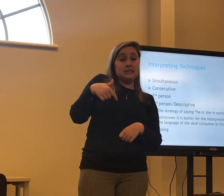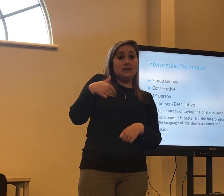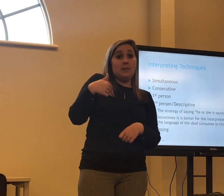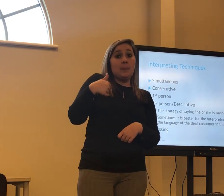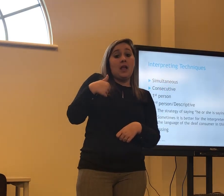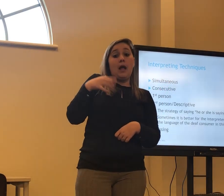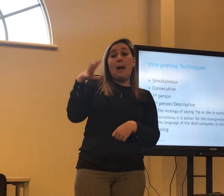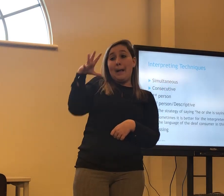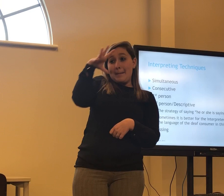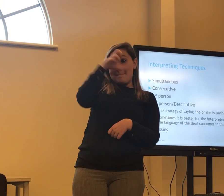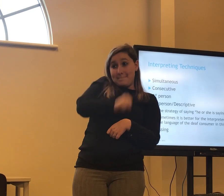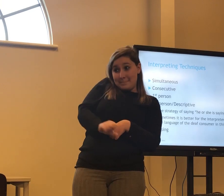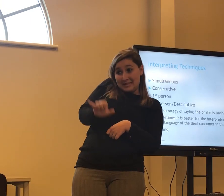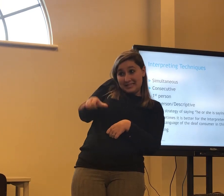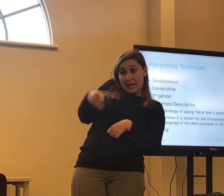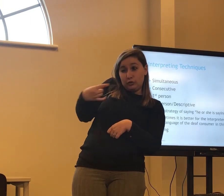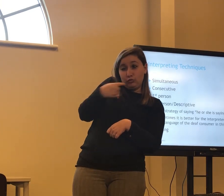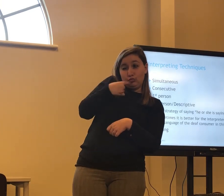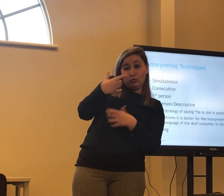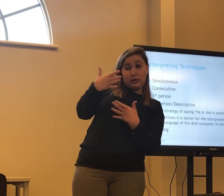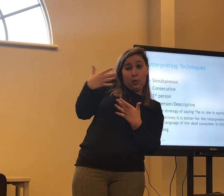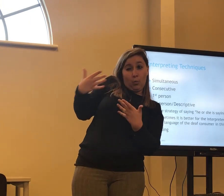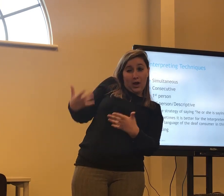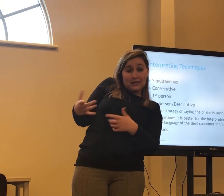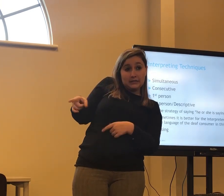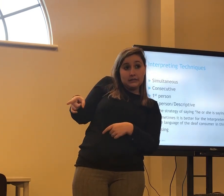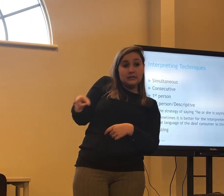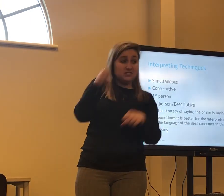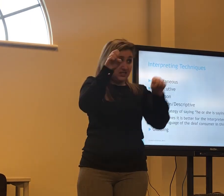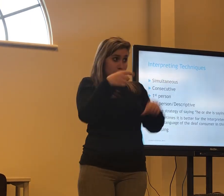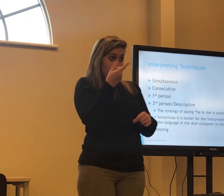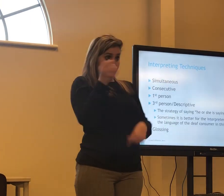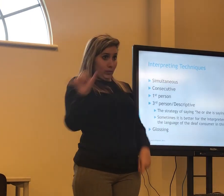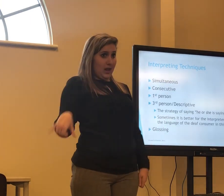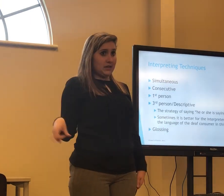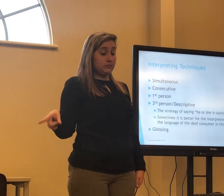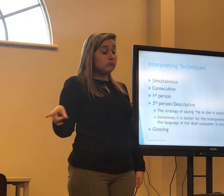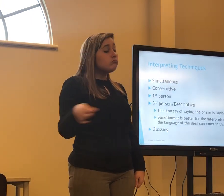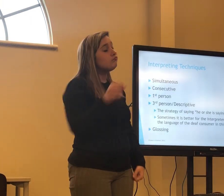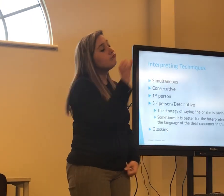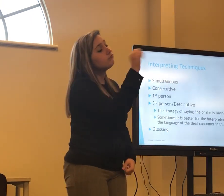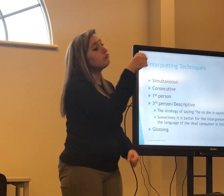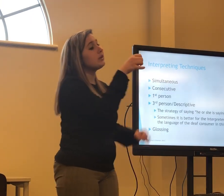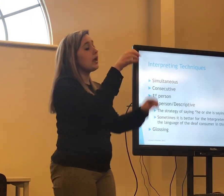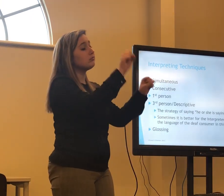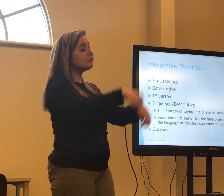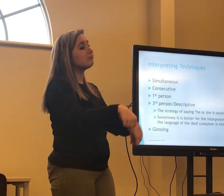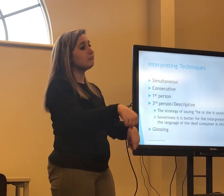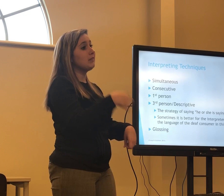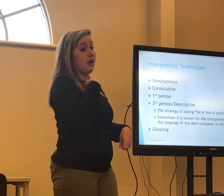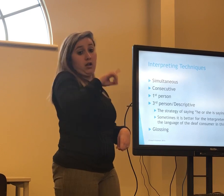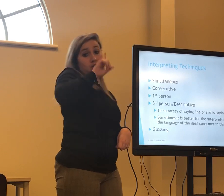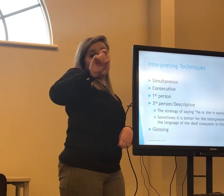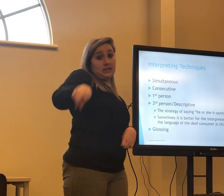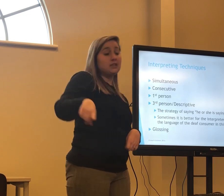missed that, what did you say? I mean, do you still do that in this type of situation? You can, absolutely. I'll ask the client. And